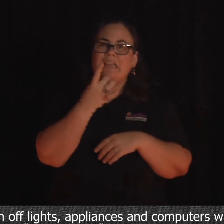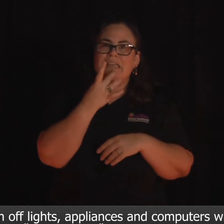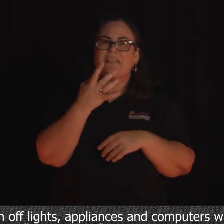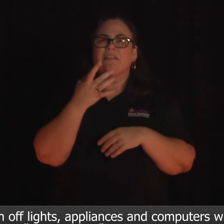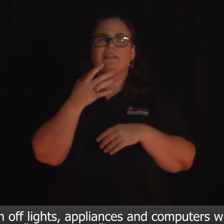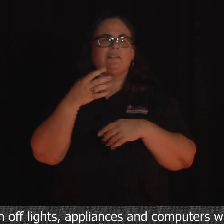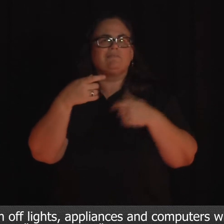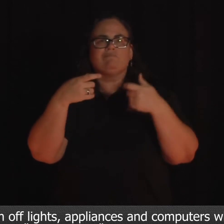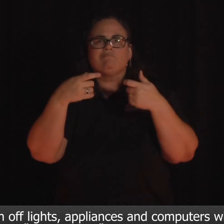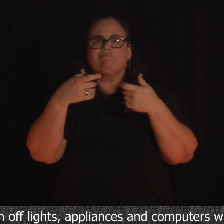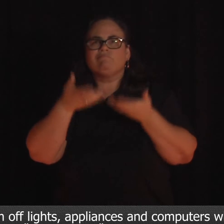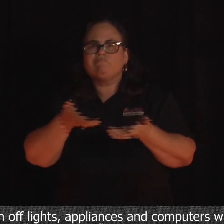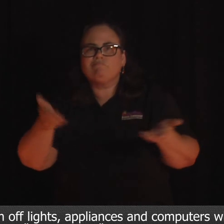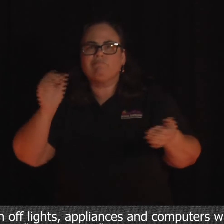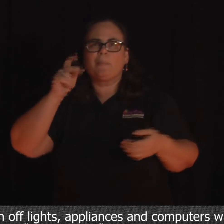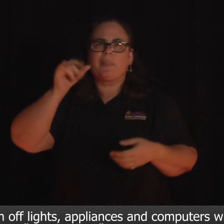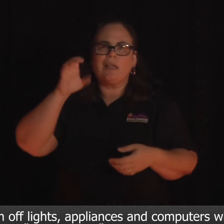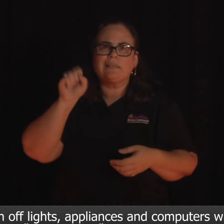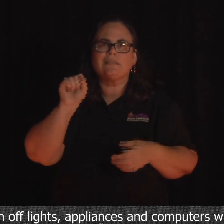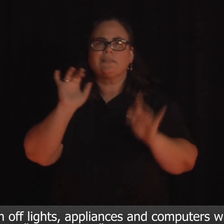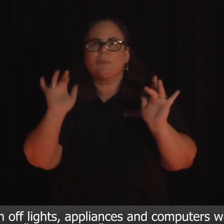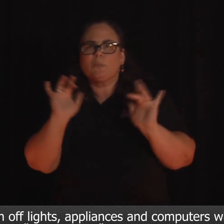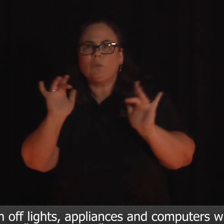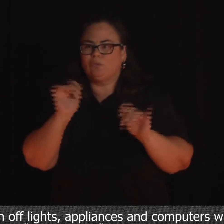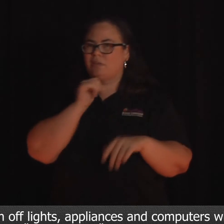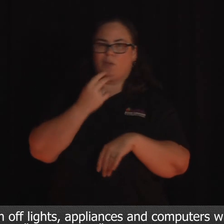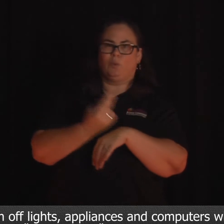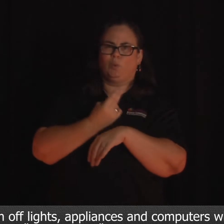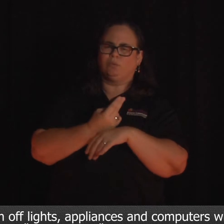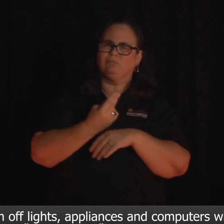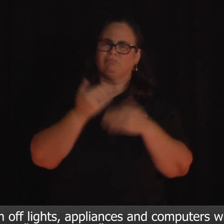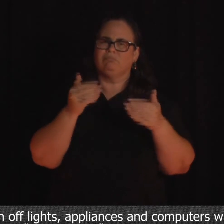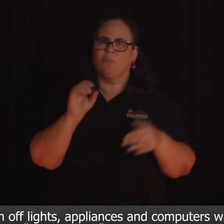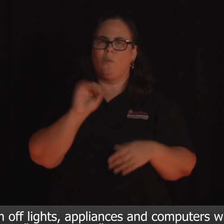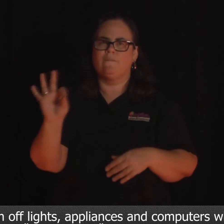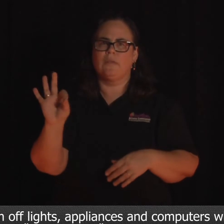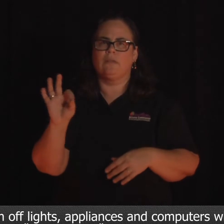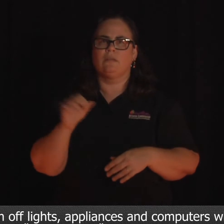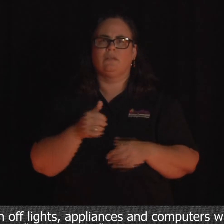Turn off lights, appliances, and computers when not in use.